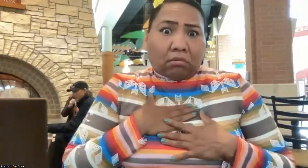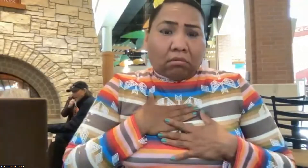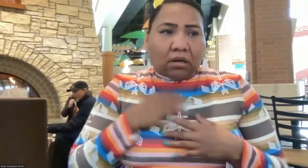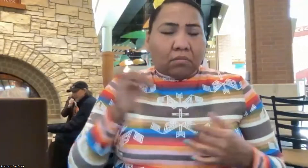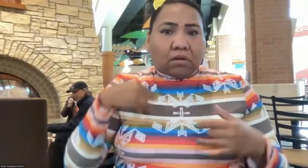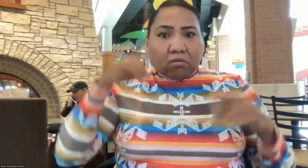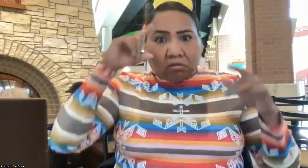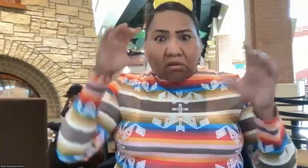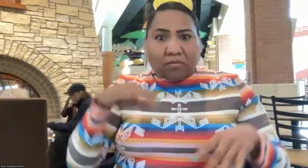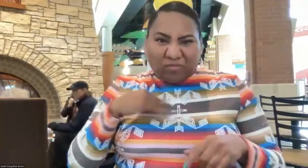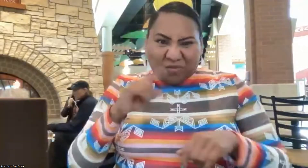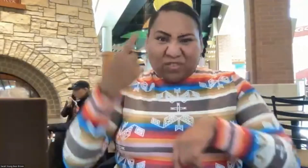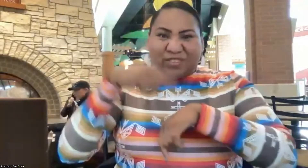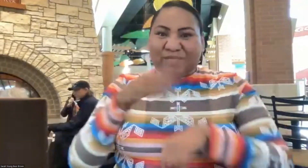The smallest baby I had ever seen.